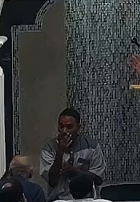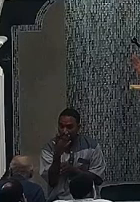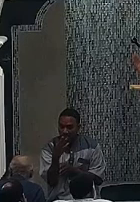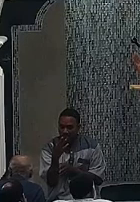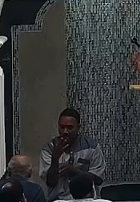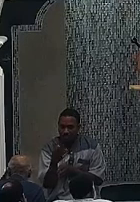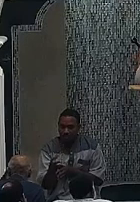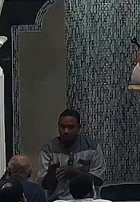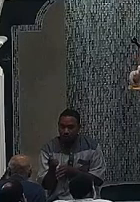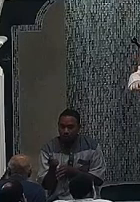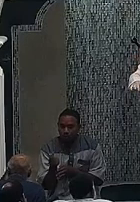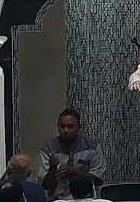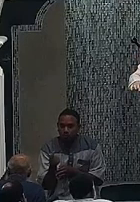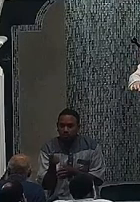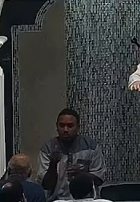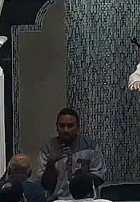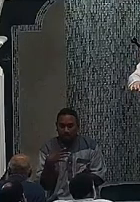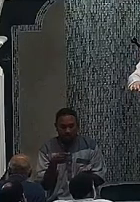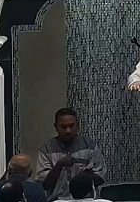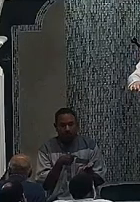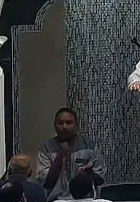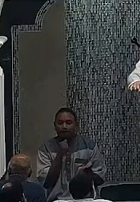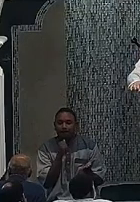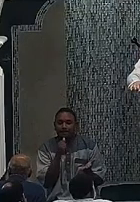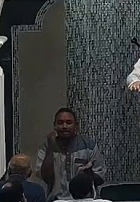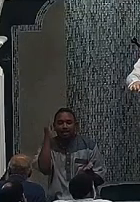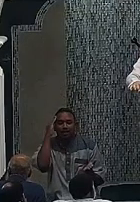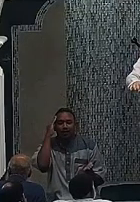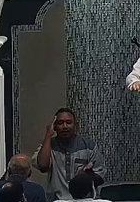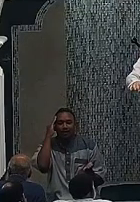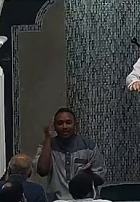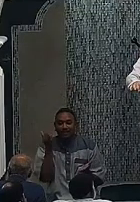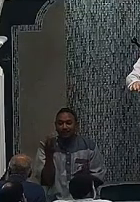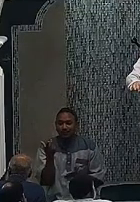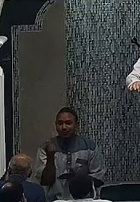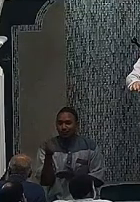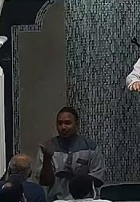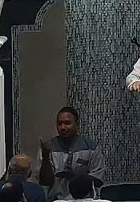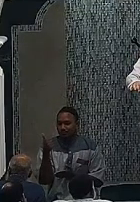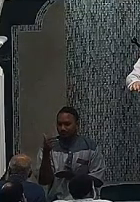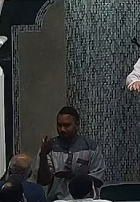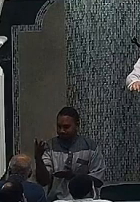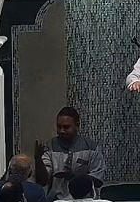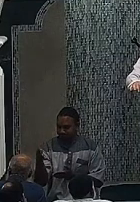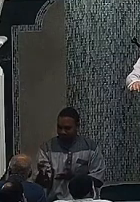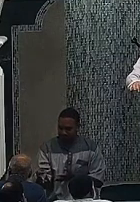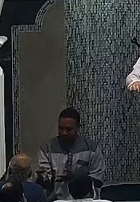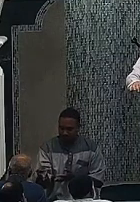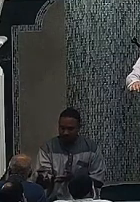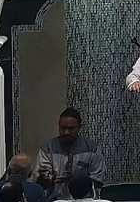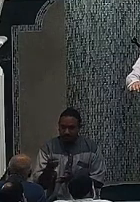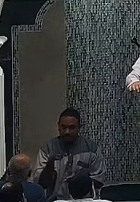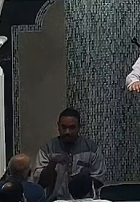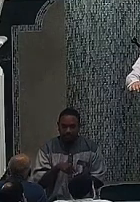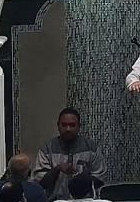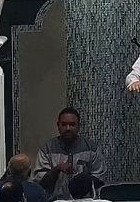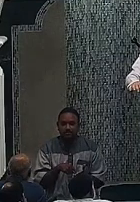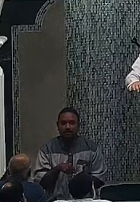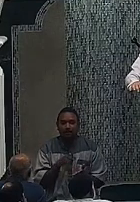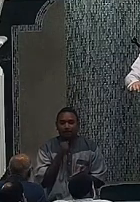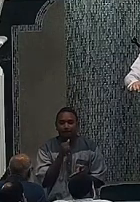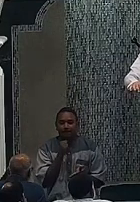For those of us who can afford that, and inshallah ta'ala, if you can afford more, you know what to do. But I